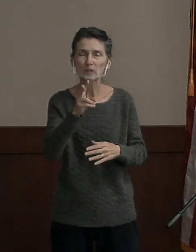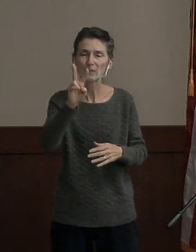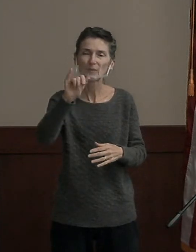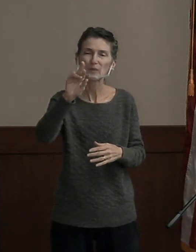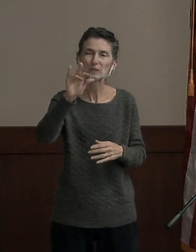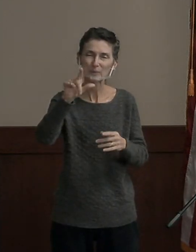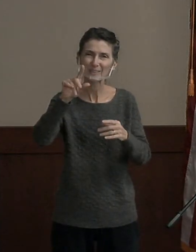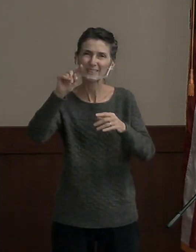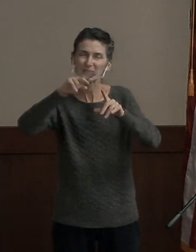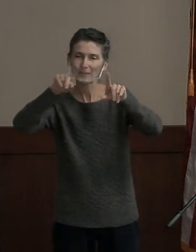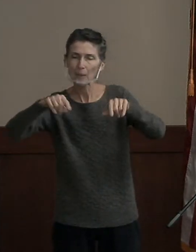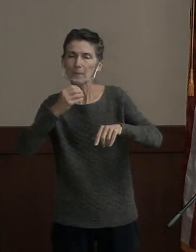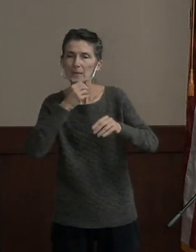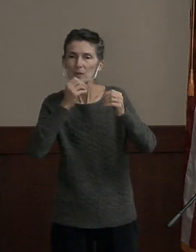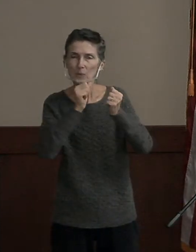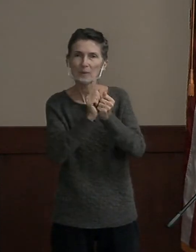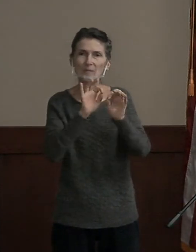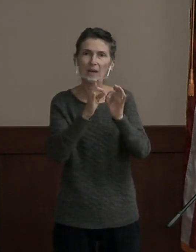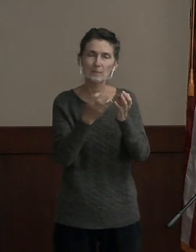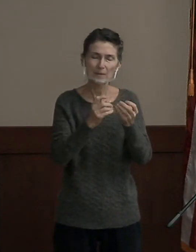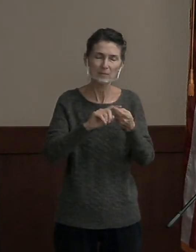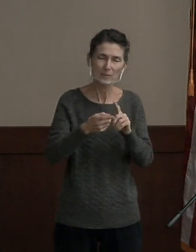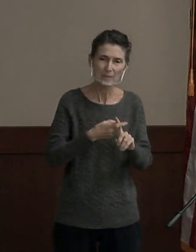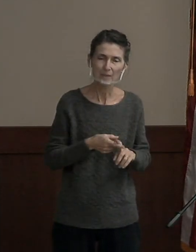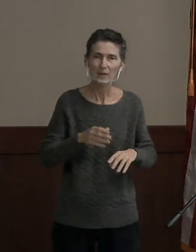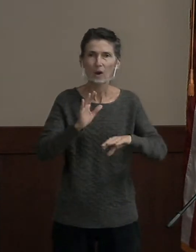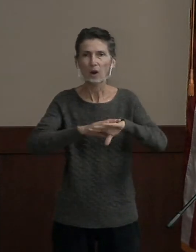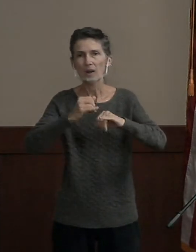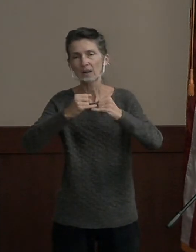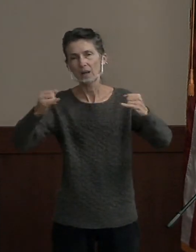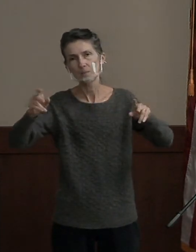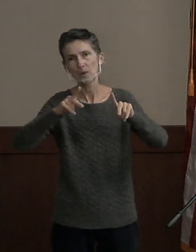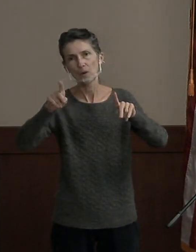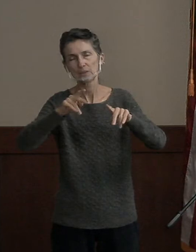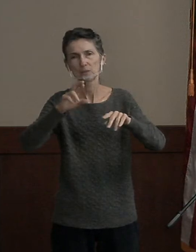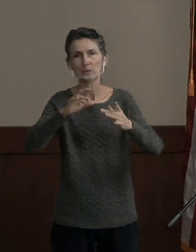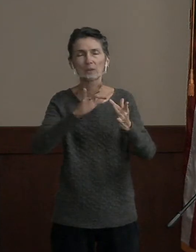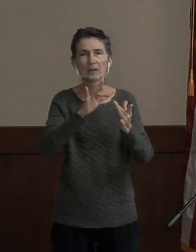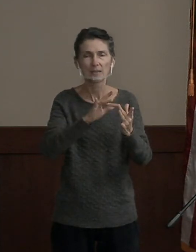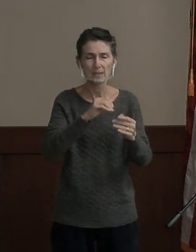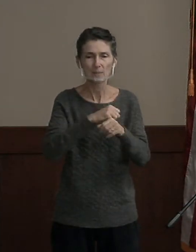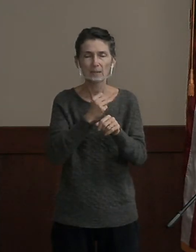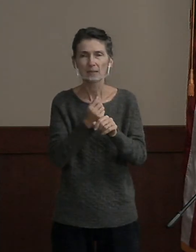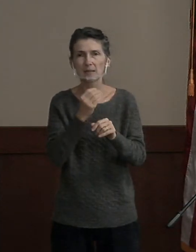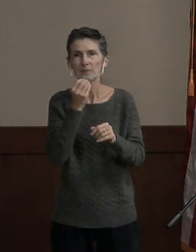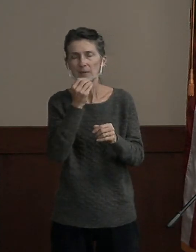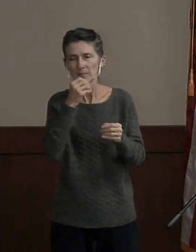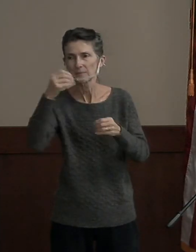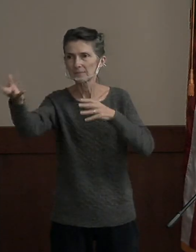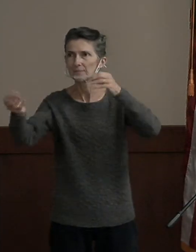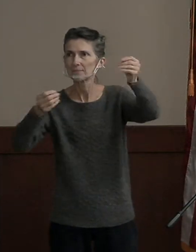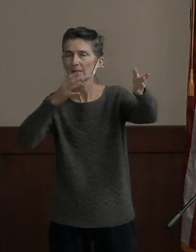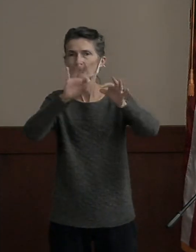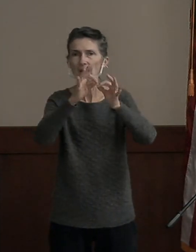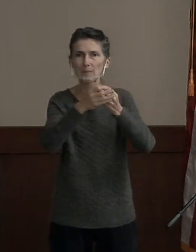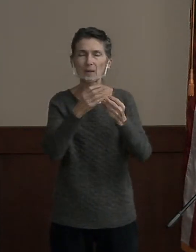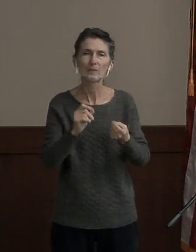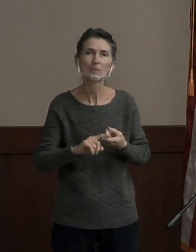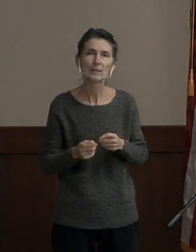extended family and friends, host online parties or contests, prepare meals and deliver them to family and